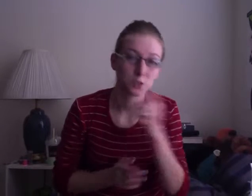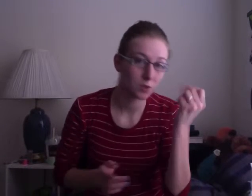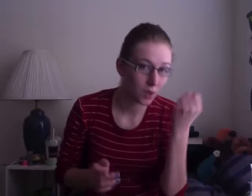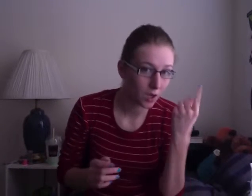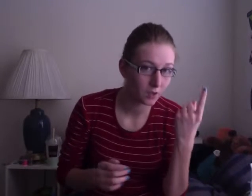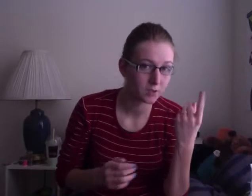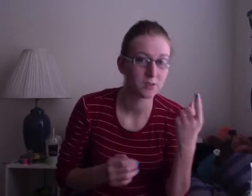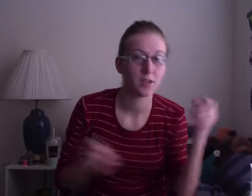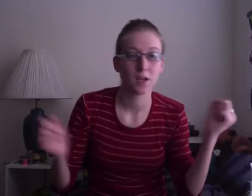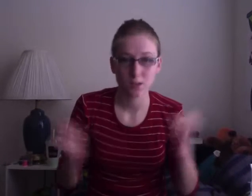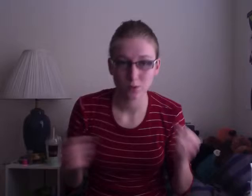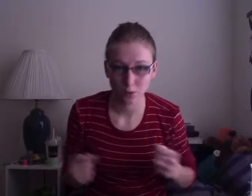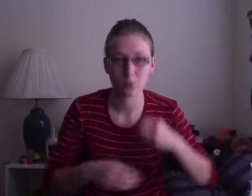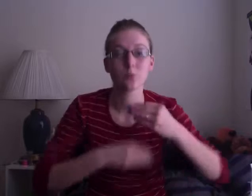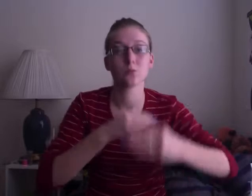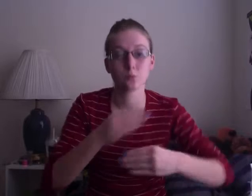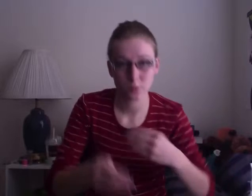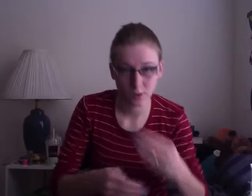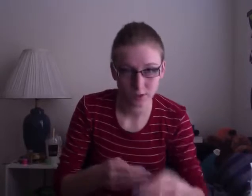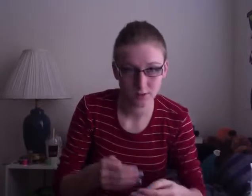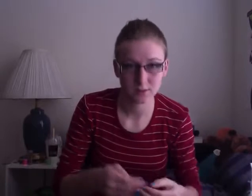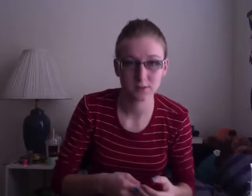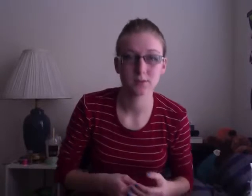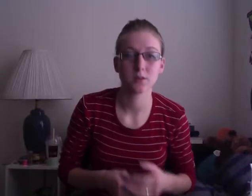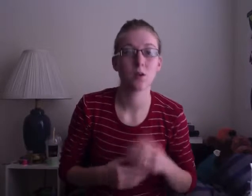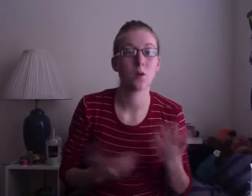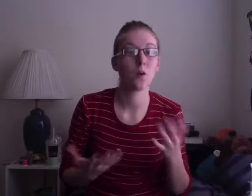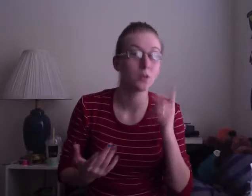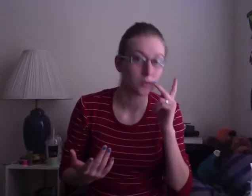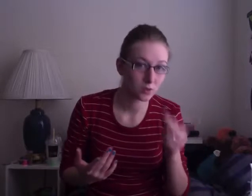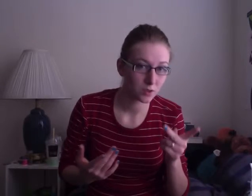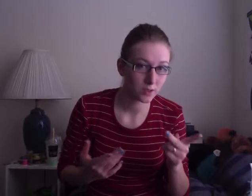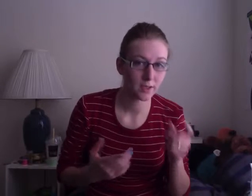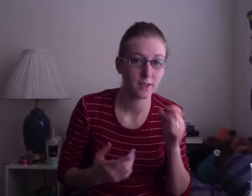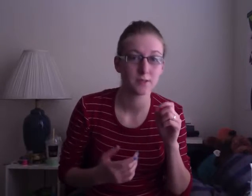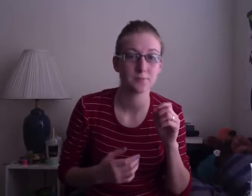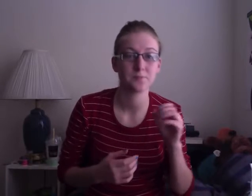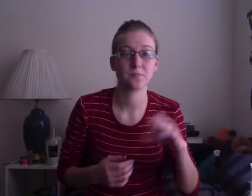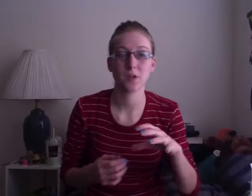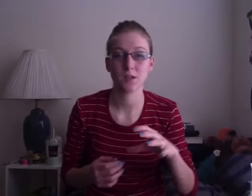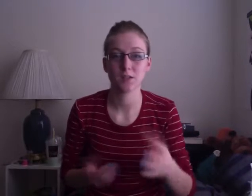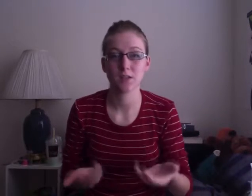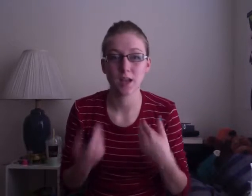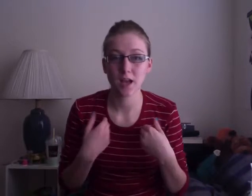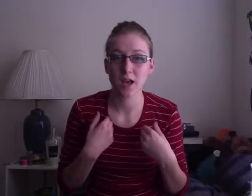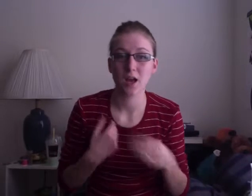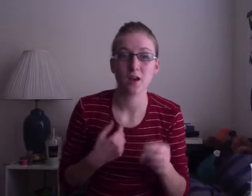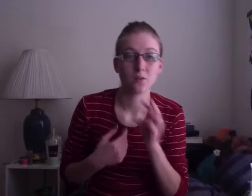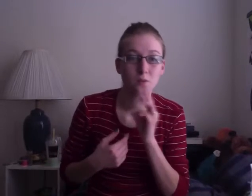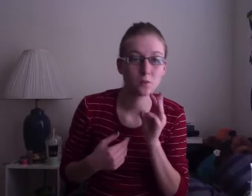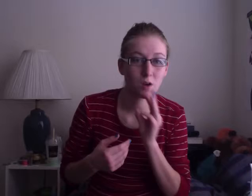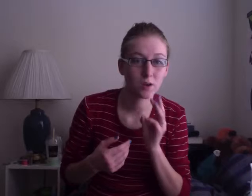And what you're looking at basically is taking water from its liquid phase and putting it to its gas